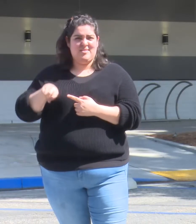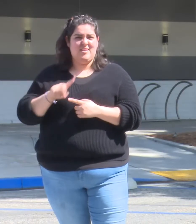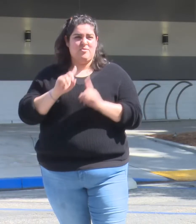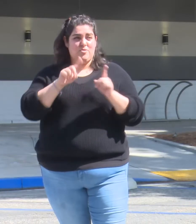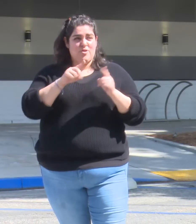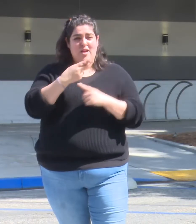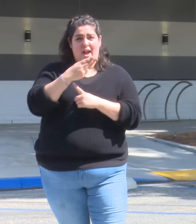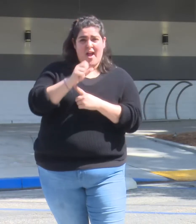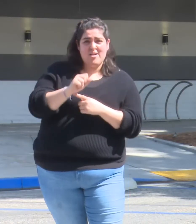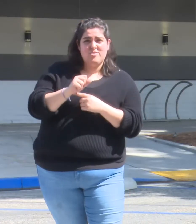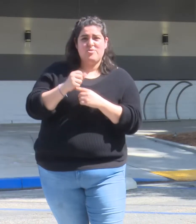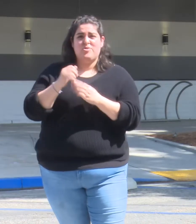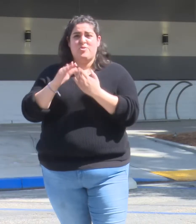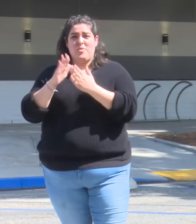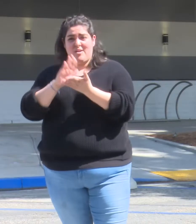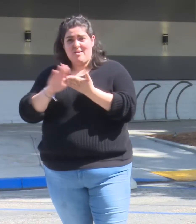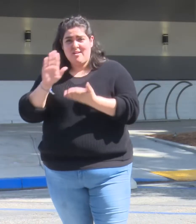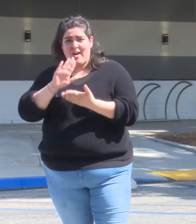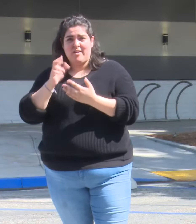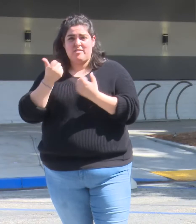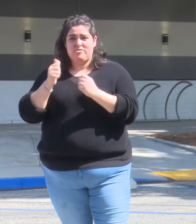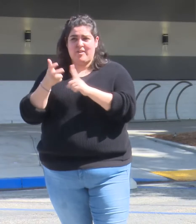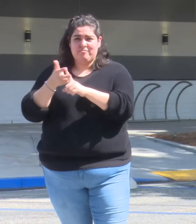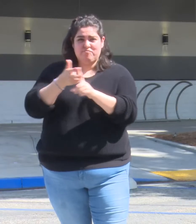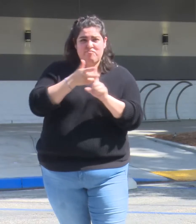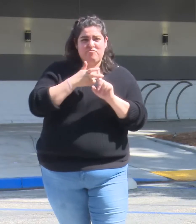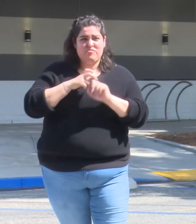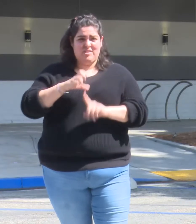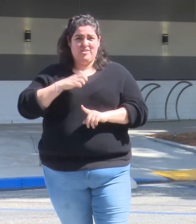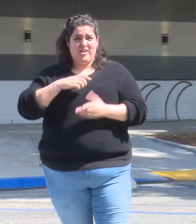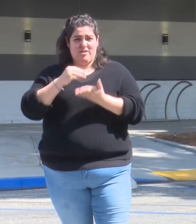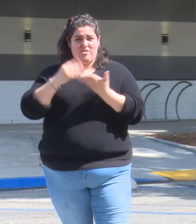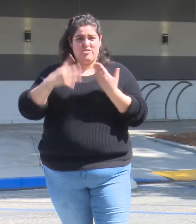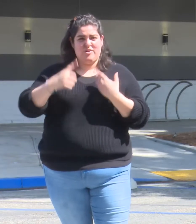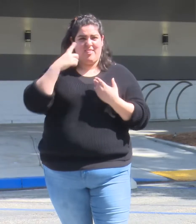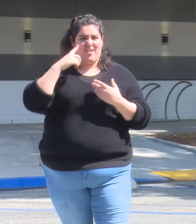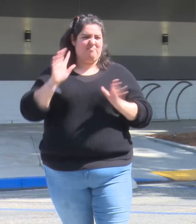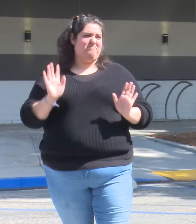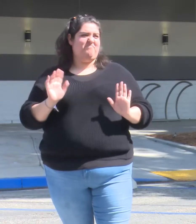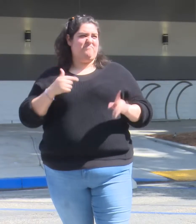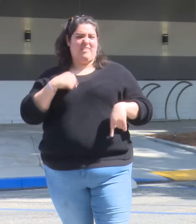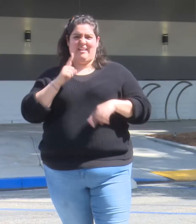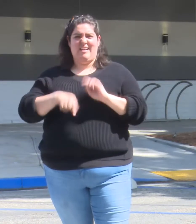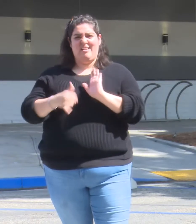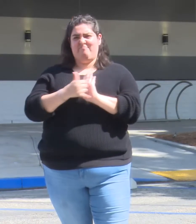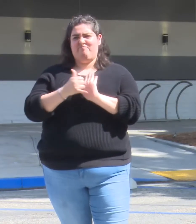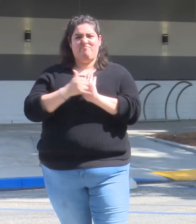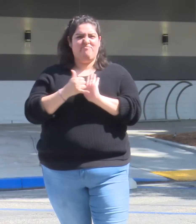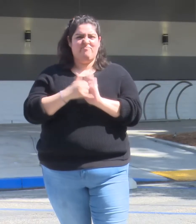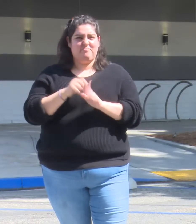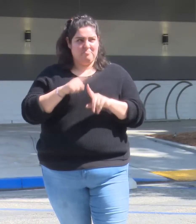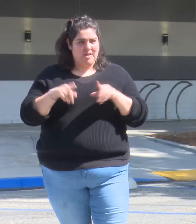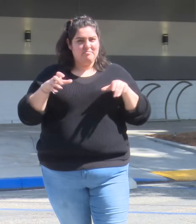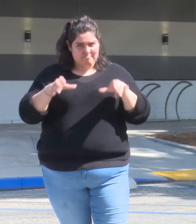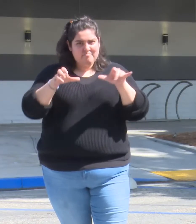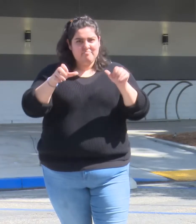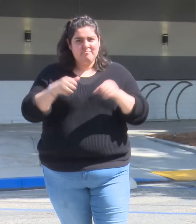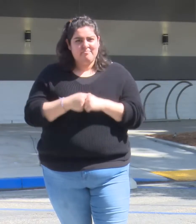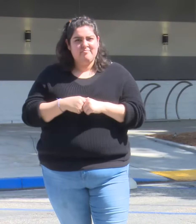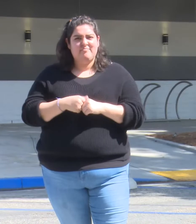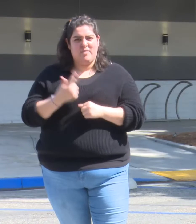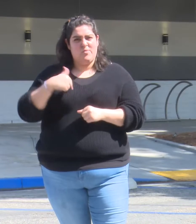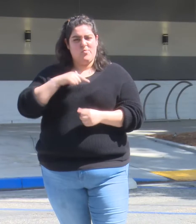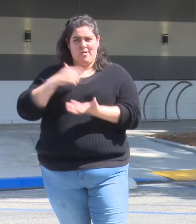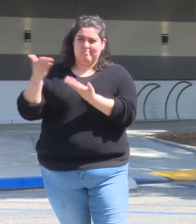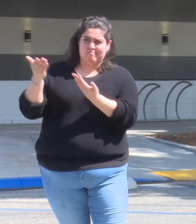get young Chicanos who didn't think they had a chance to participate at a four-year university institution, but they did. And we brought them